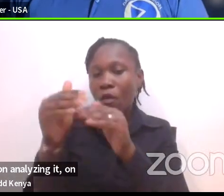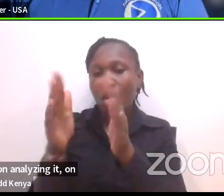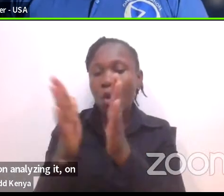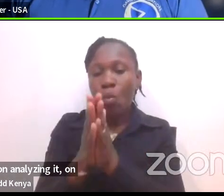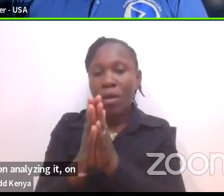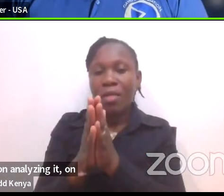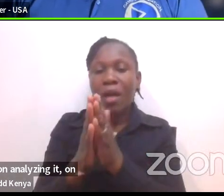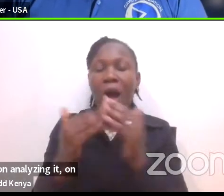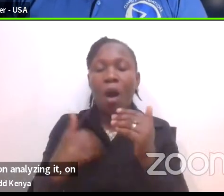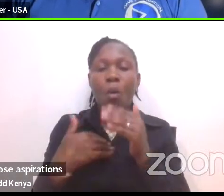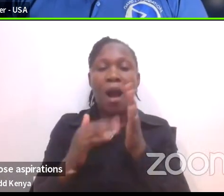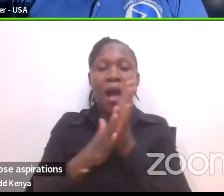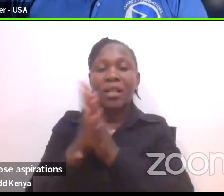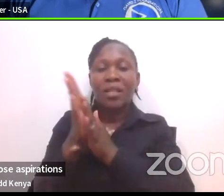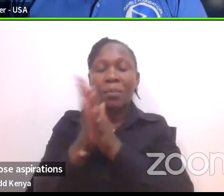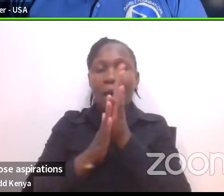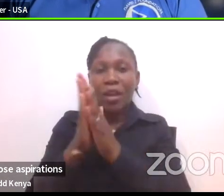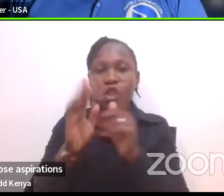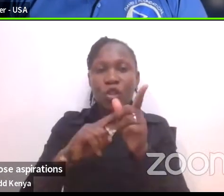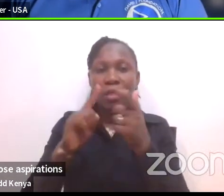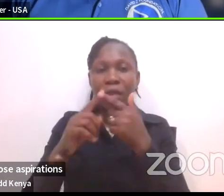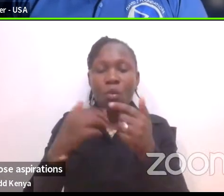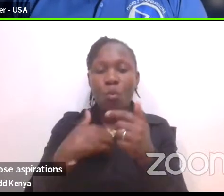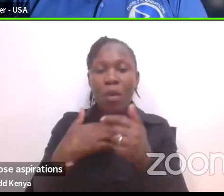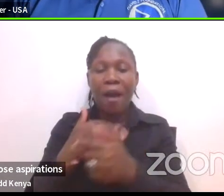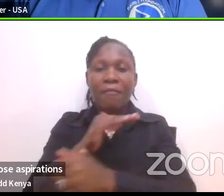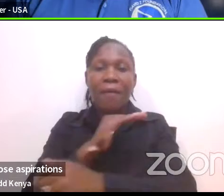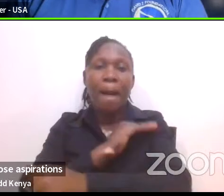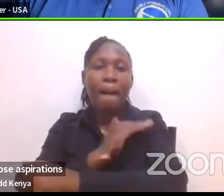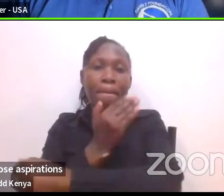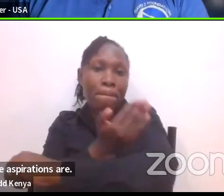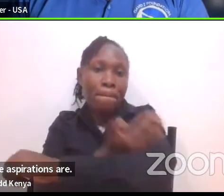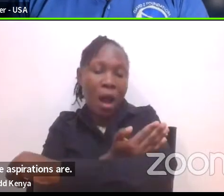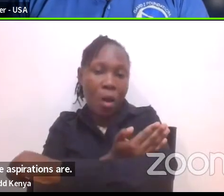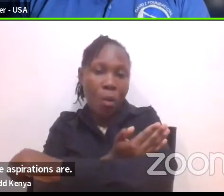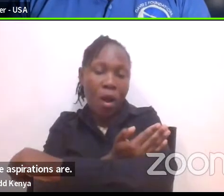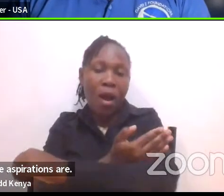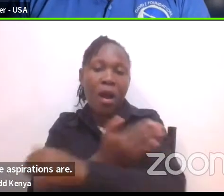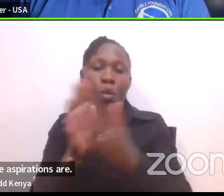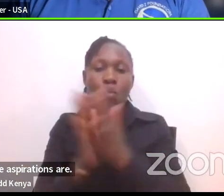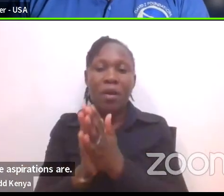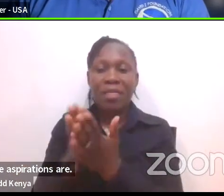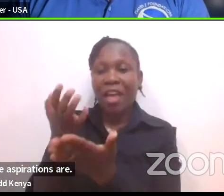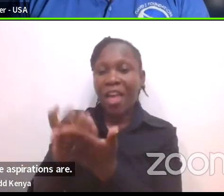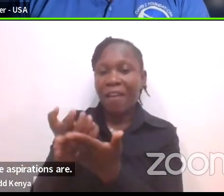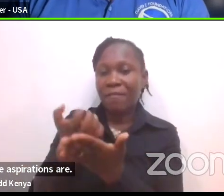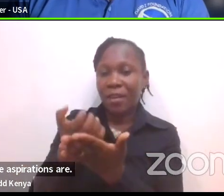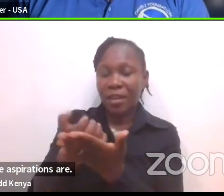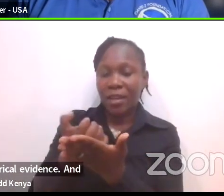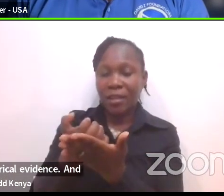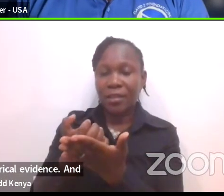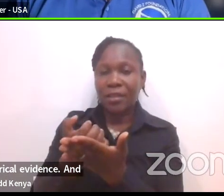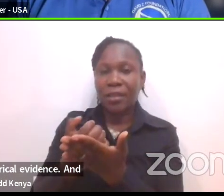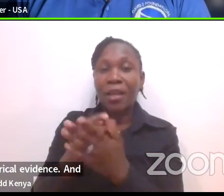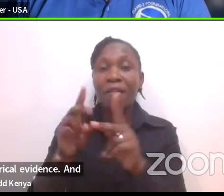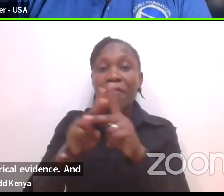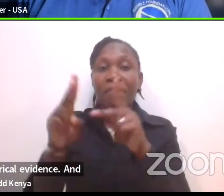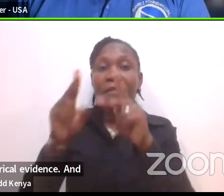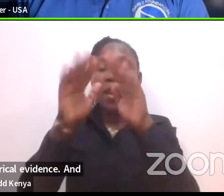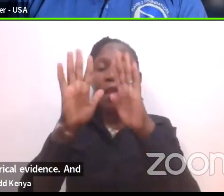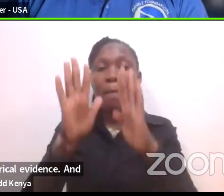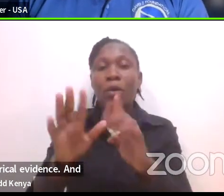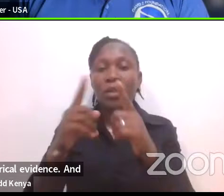are. There's power in that has empirical evidence. And that's where I think it's really important to start thinking of